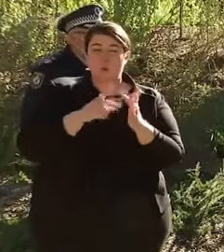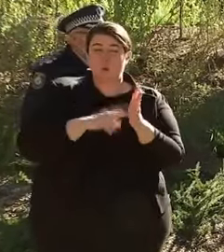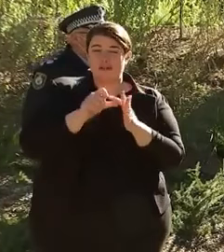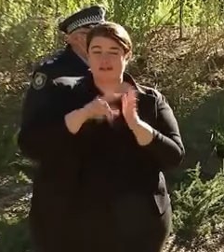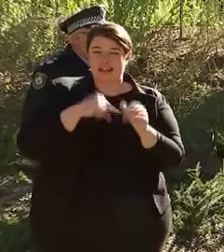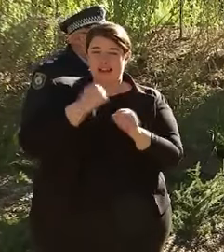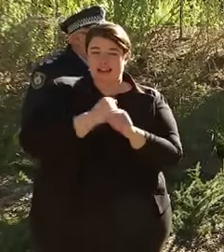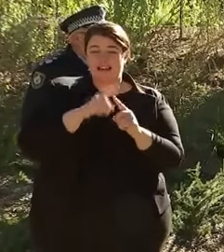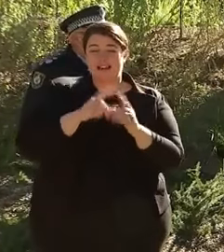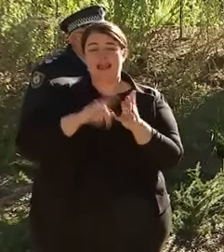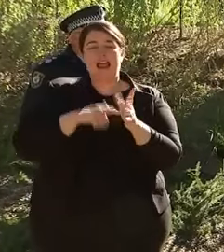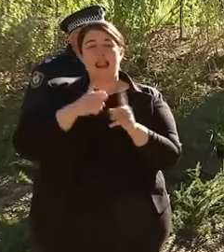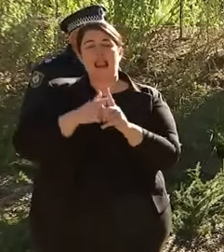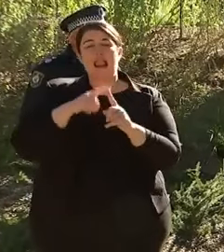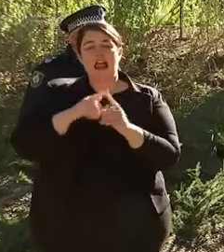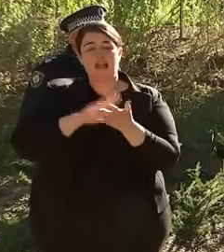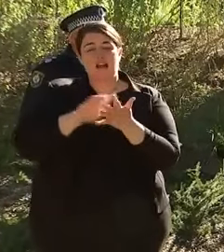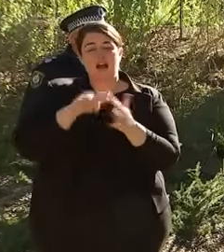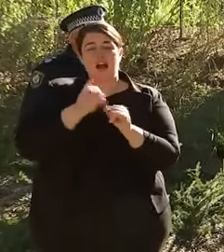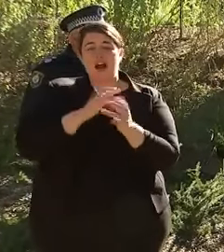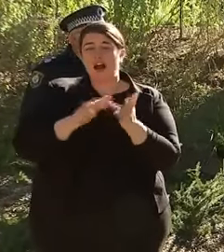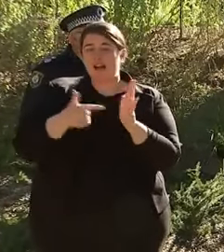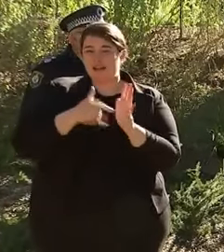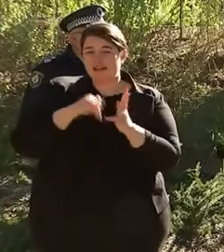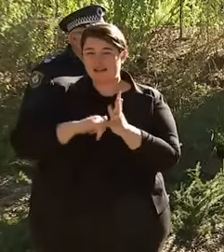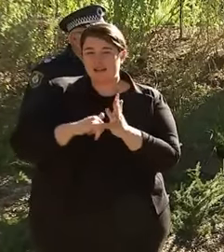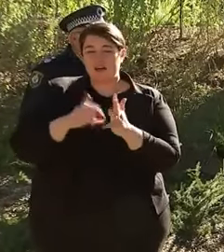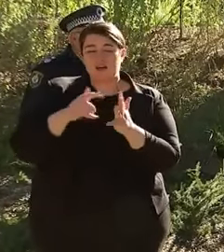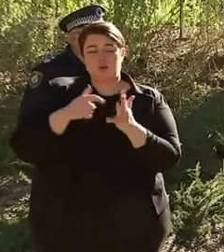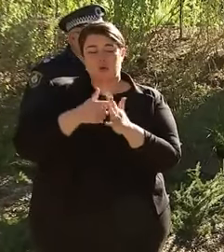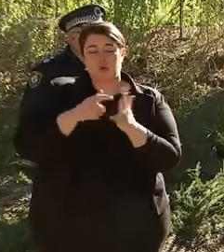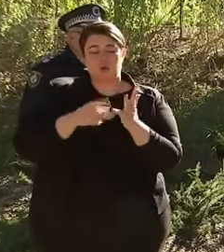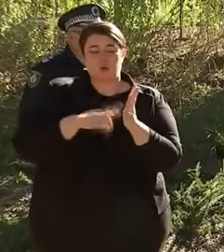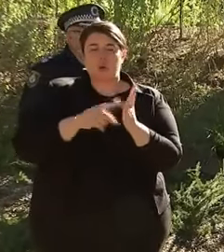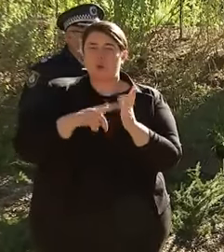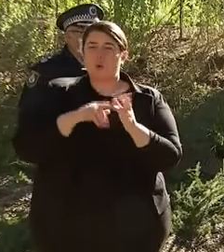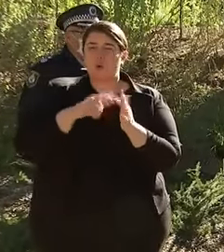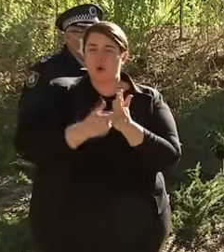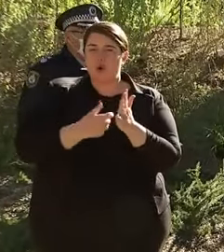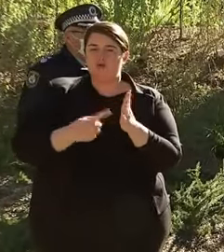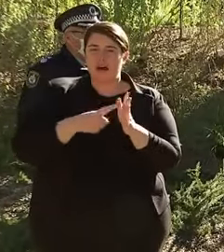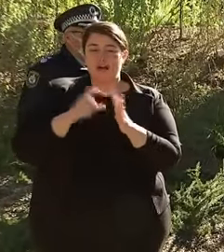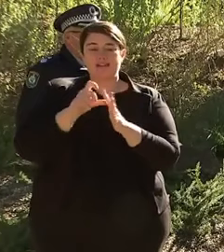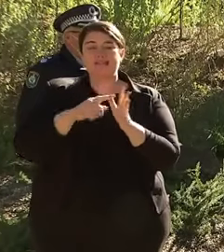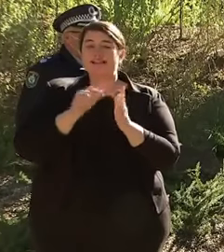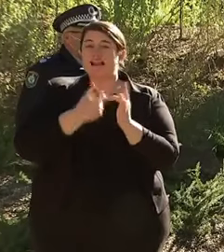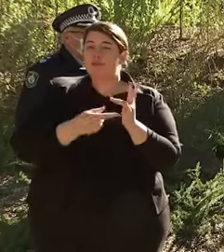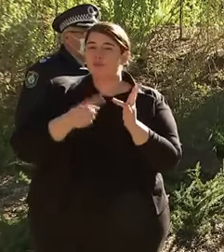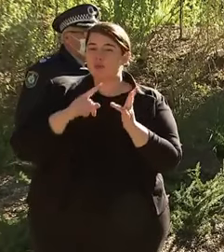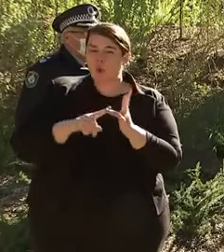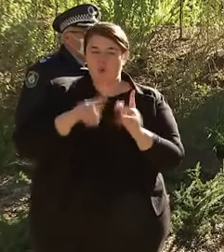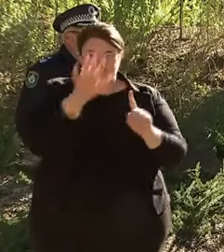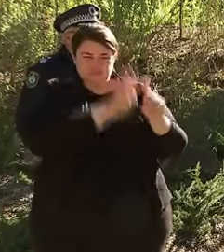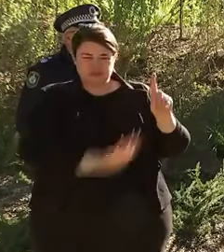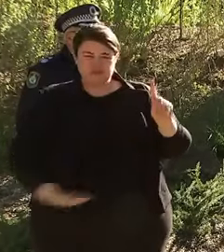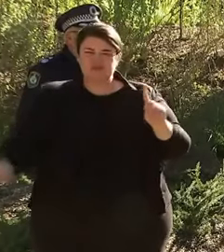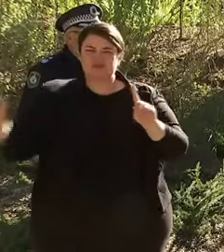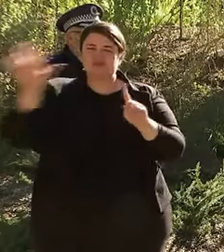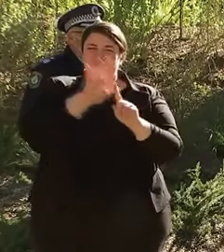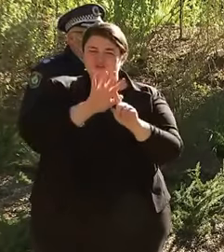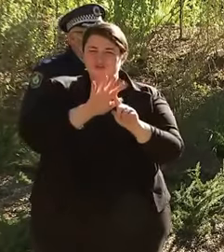Lake Heights, Cringilla, Warrawong, Coonawarra, Brownsville, Dapto, Berkeley,